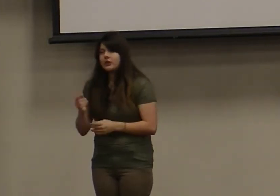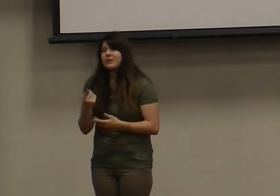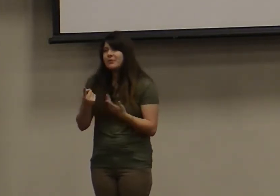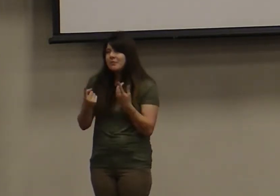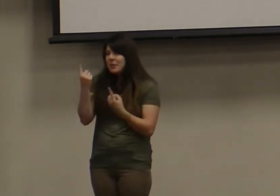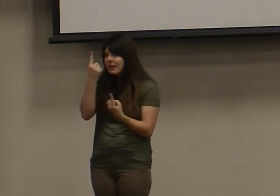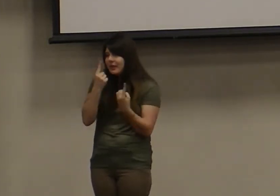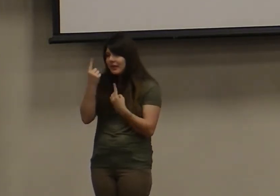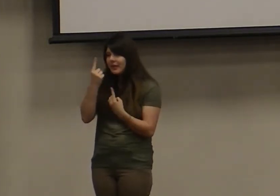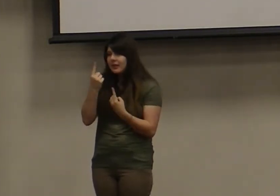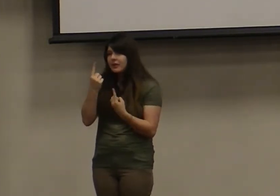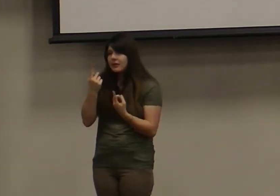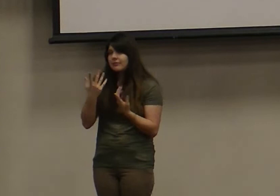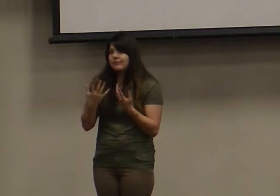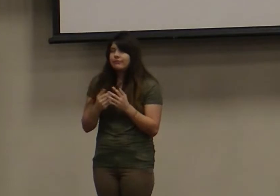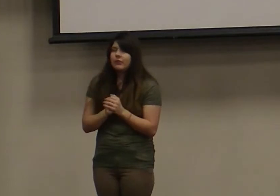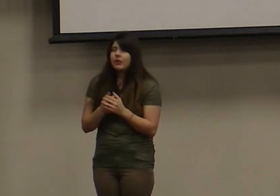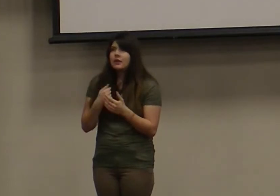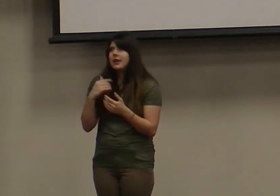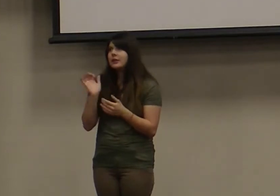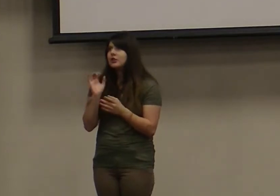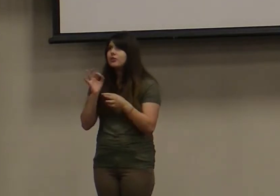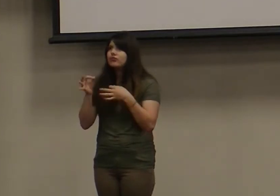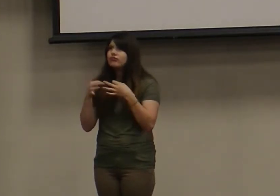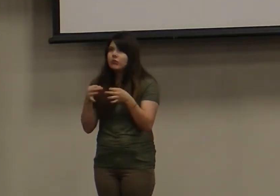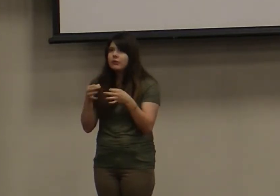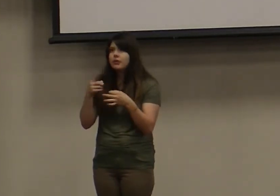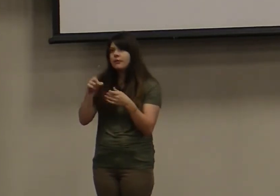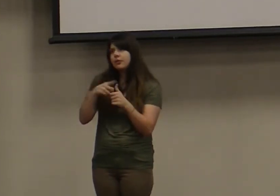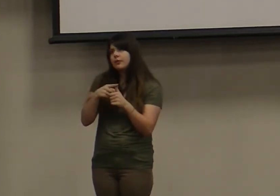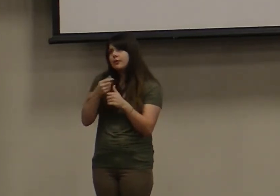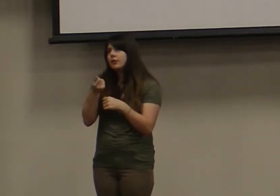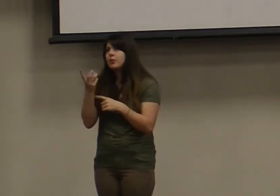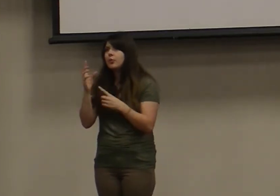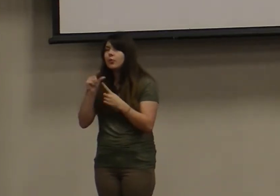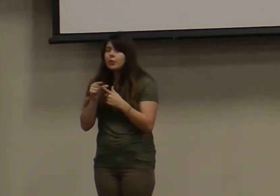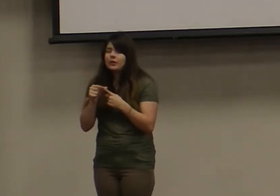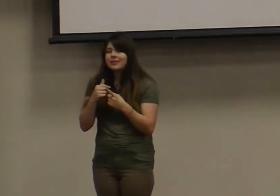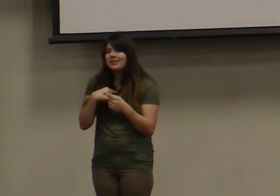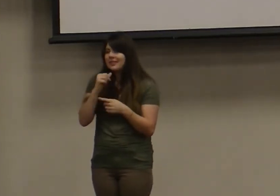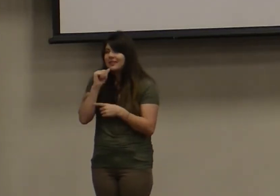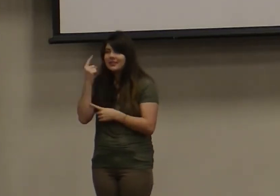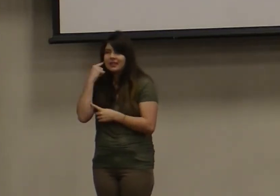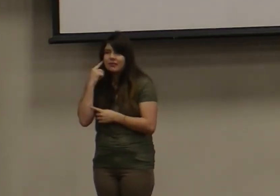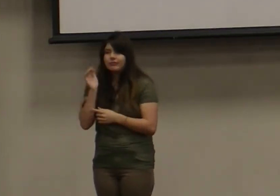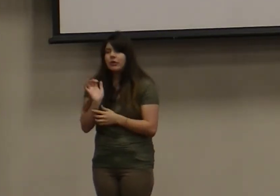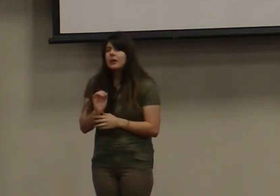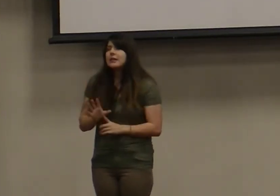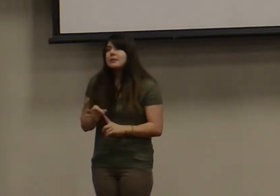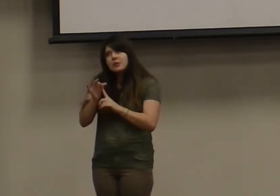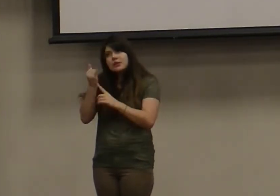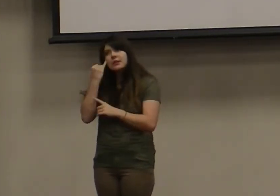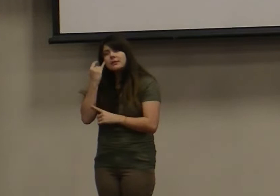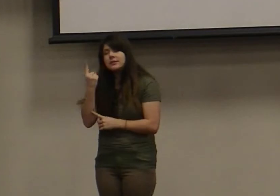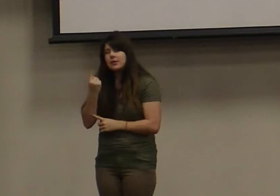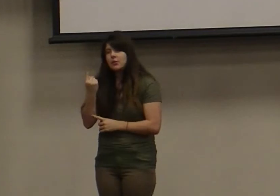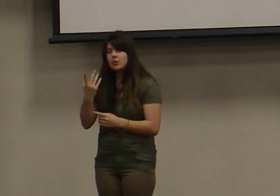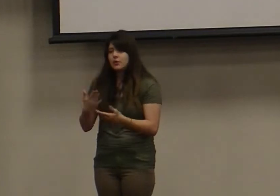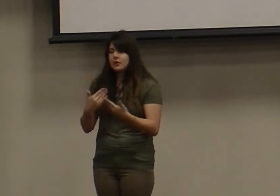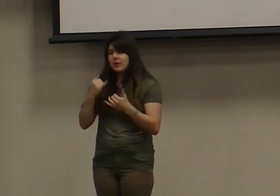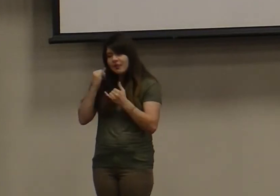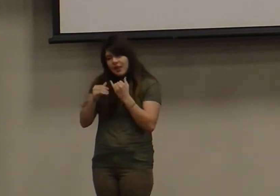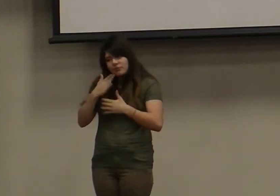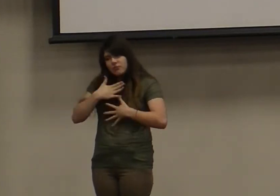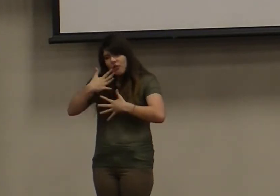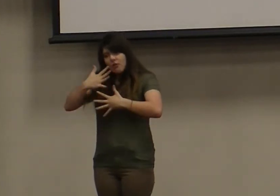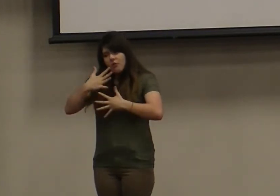morning that what I described, especially in those first few words, that doesn't really sound, especially as we're talking about somebody who's about to take their last breath. Kevin, that